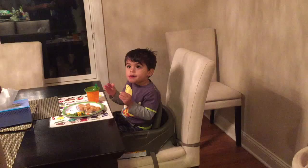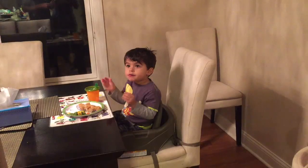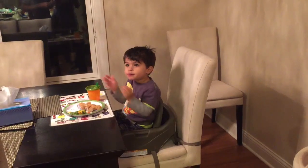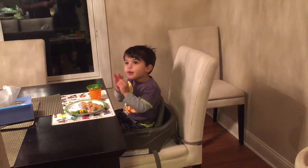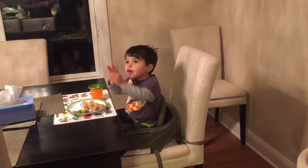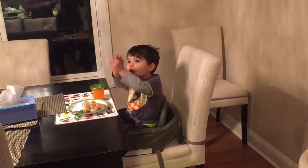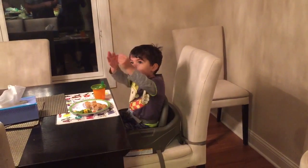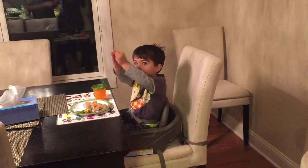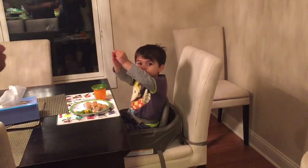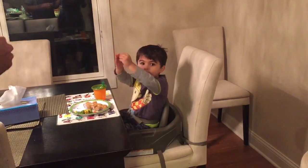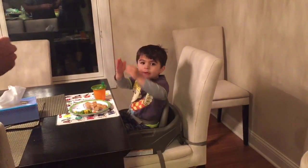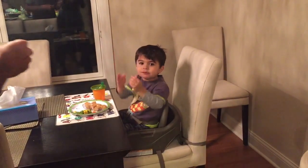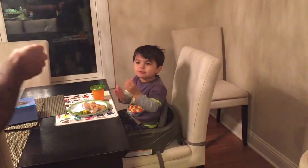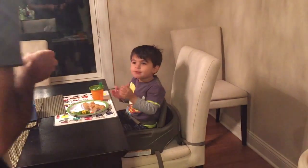More. Please.